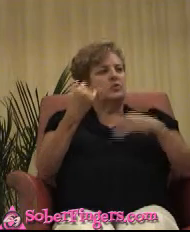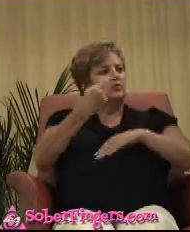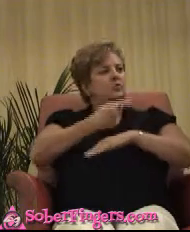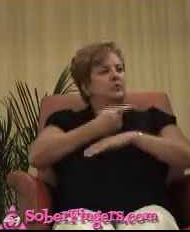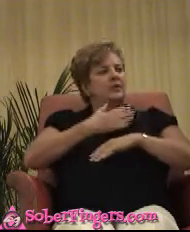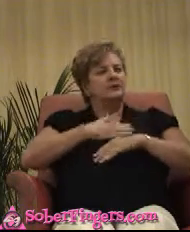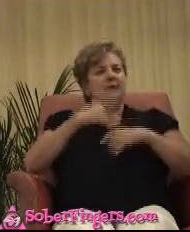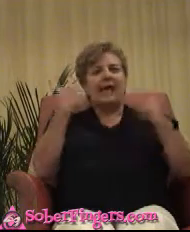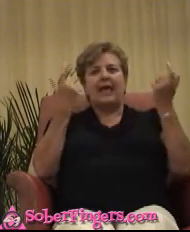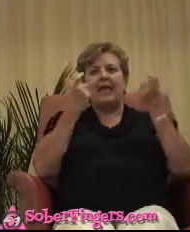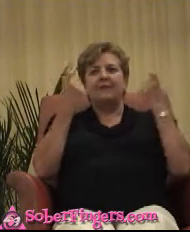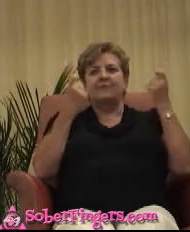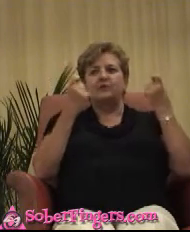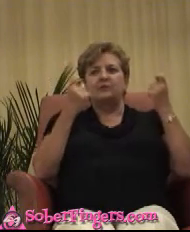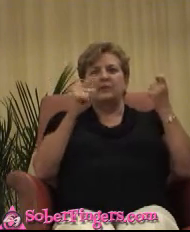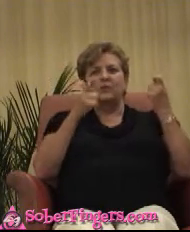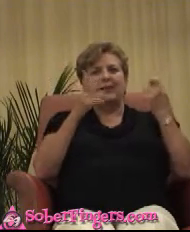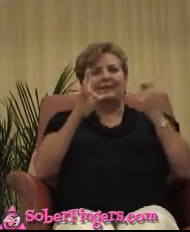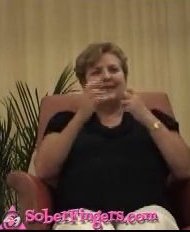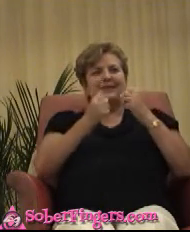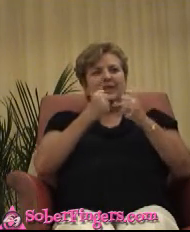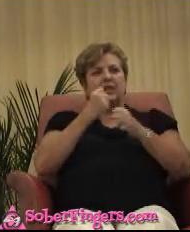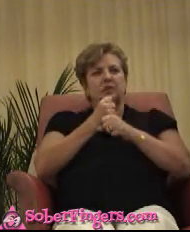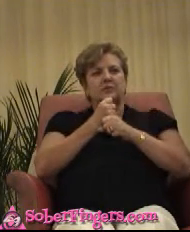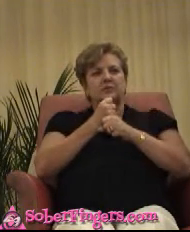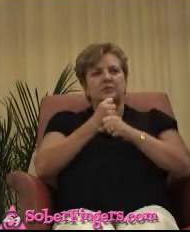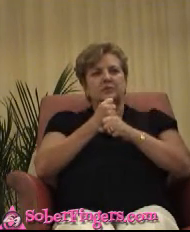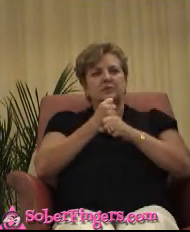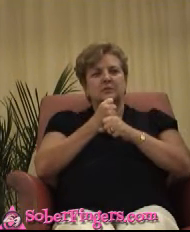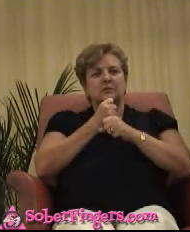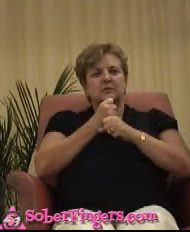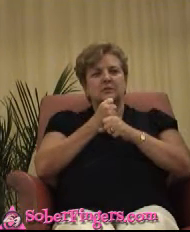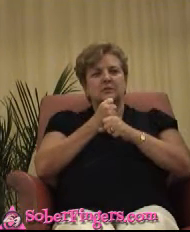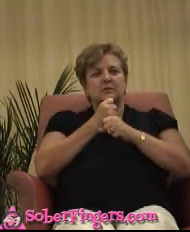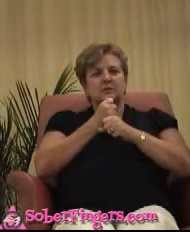I said to my wife, hell of a way to spend an anniversary, huh?